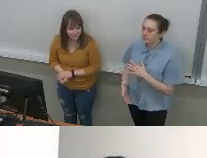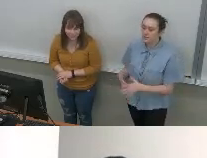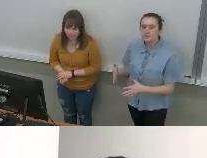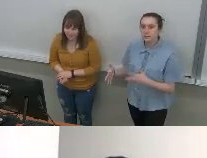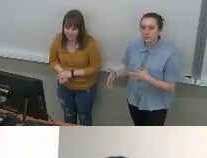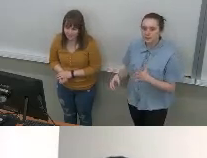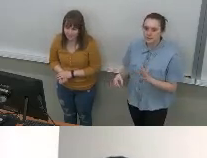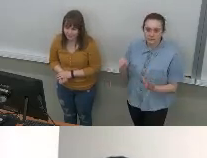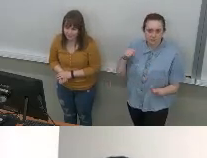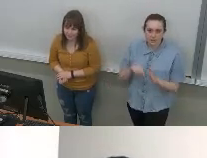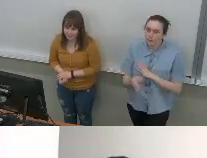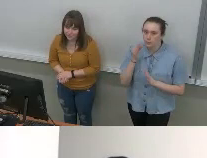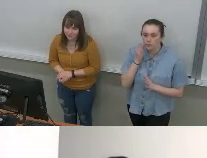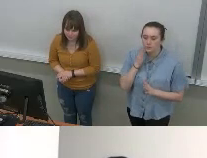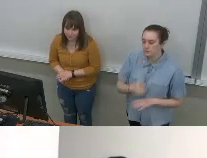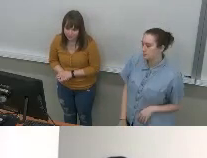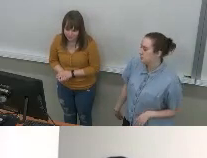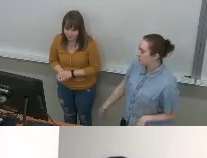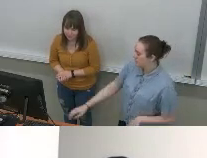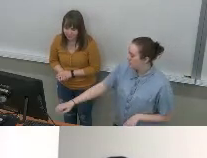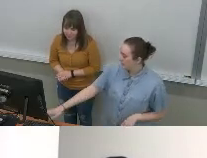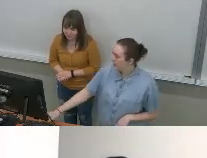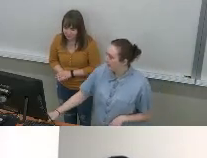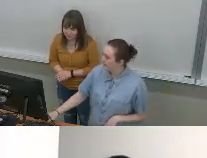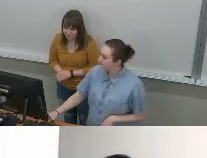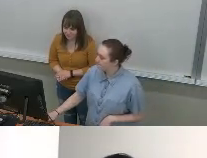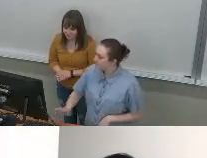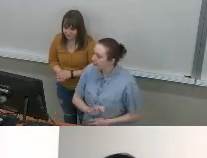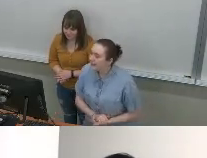for ease and quickness, they'll just say murder hornets.